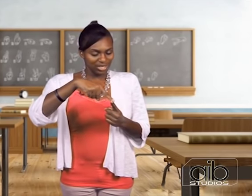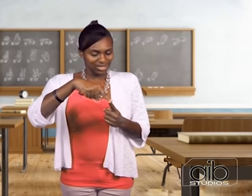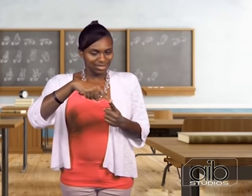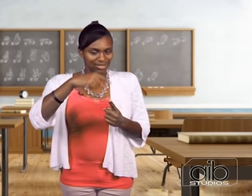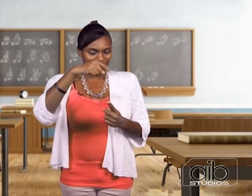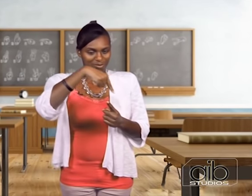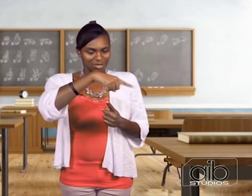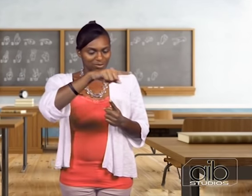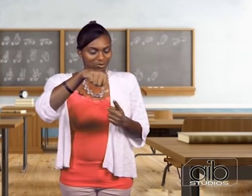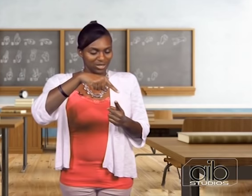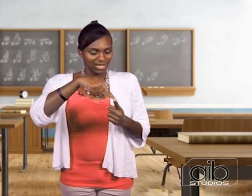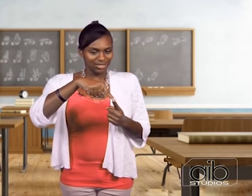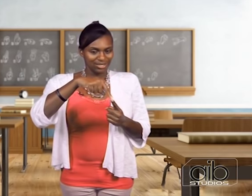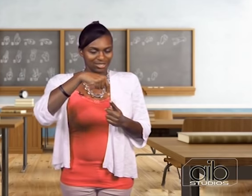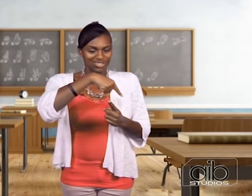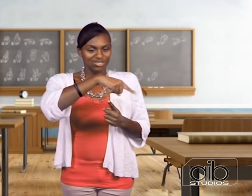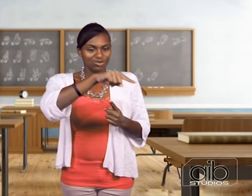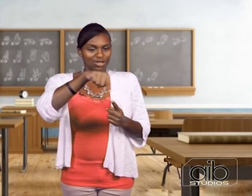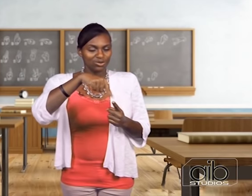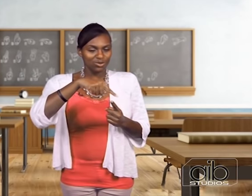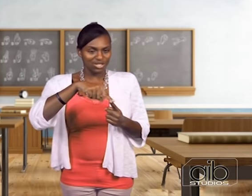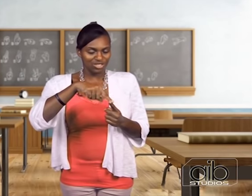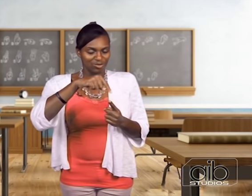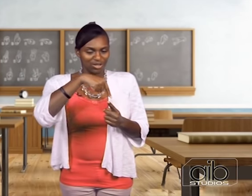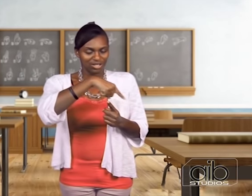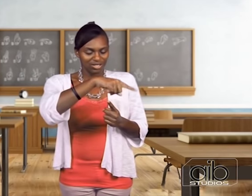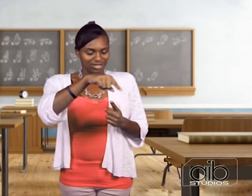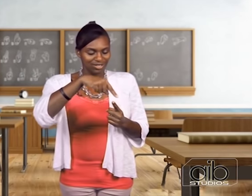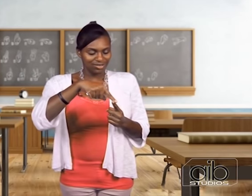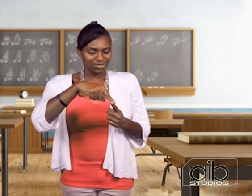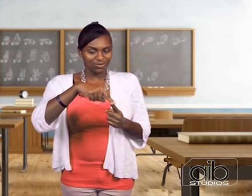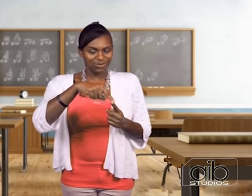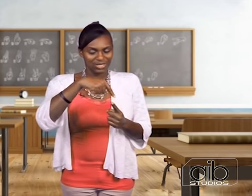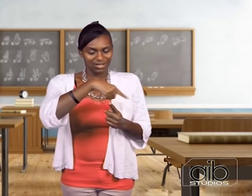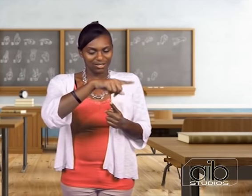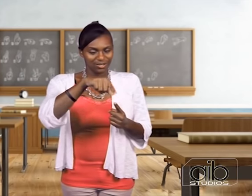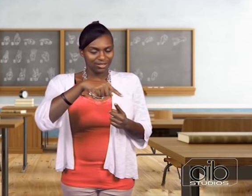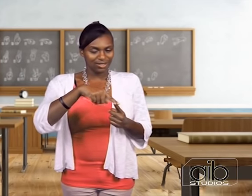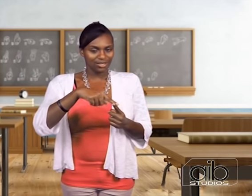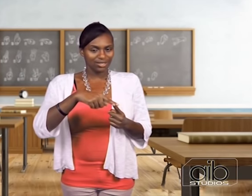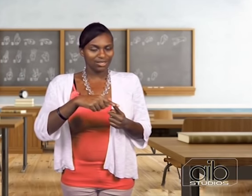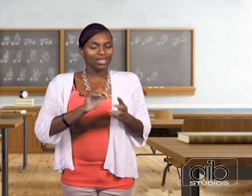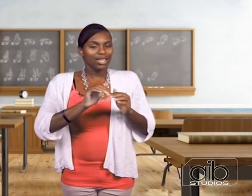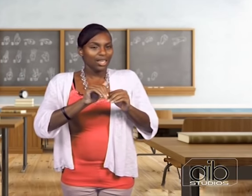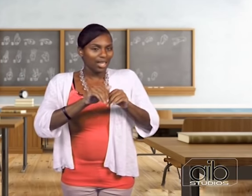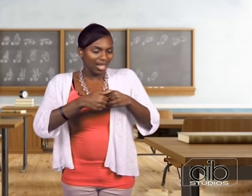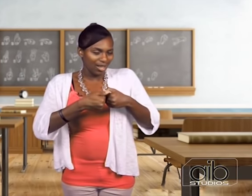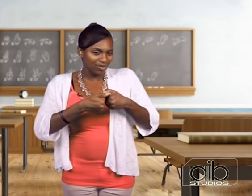when, remember when, you just draw a little question mark to your finger. How,